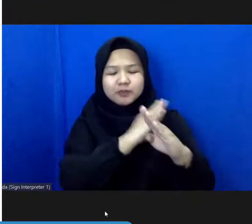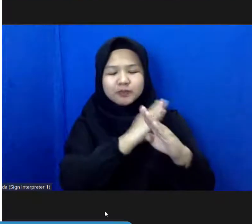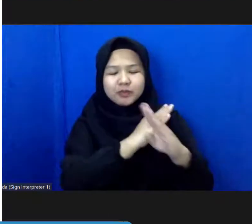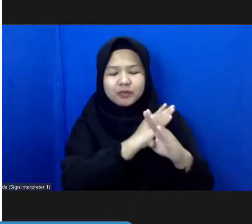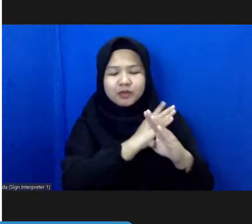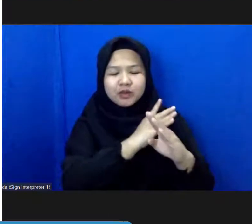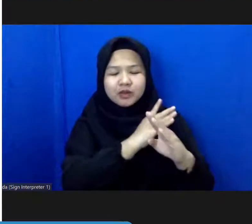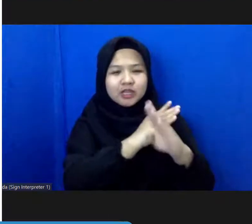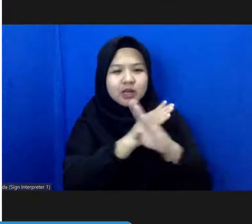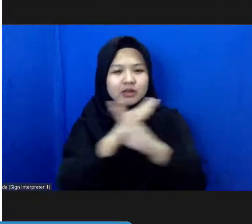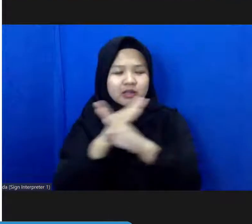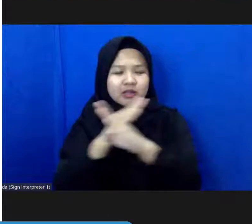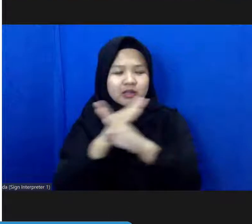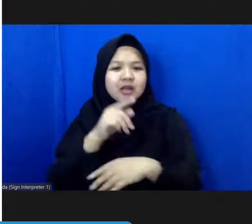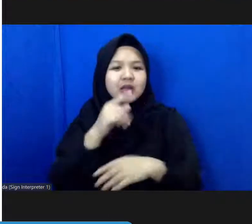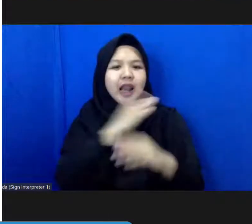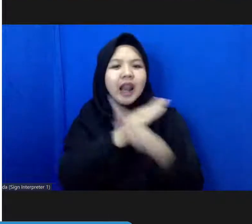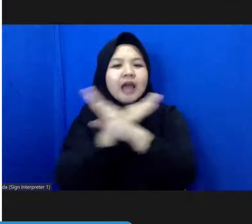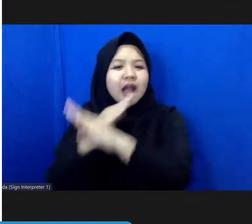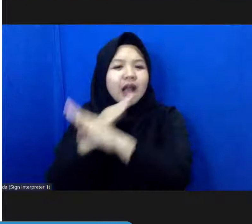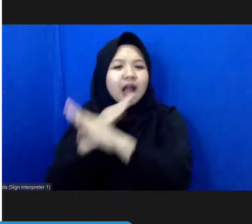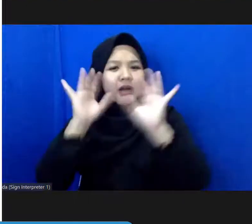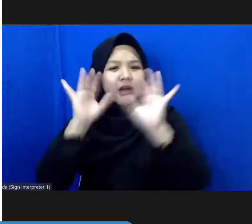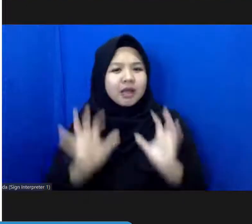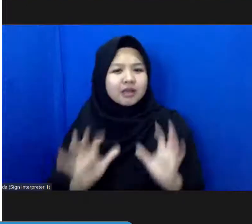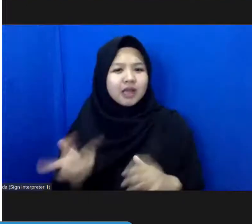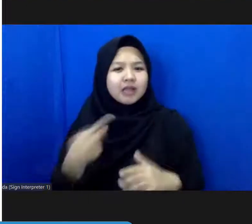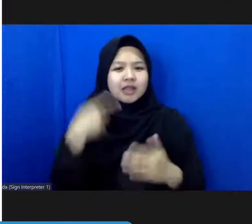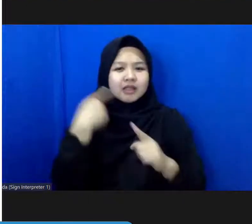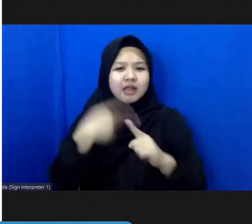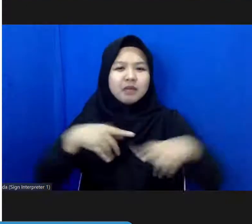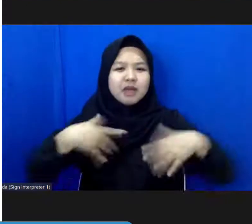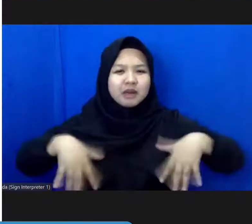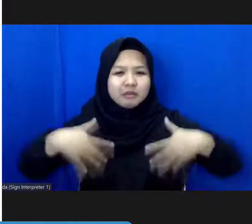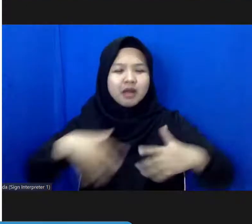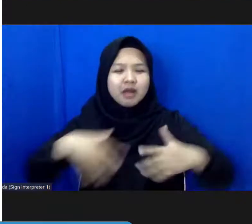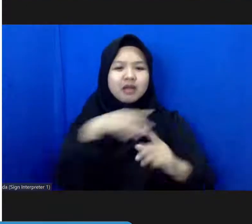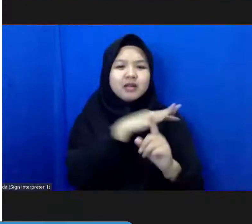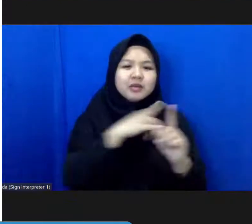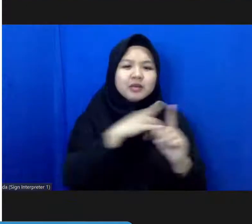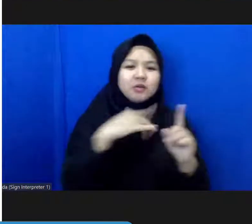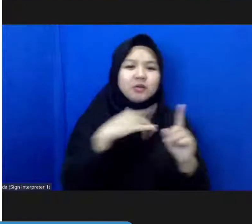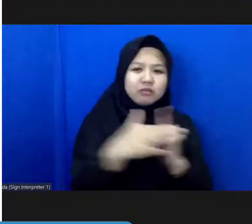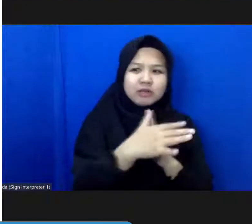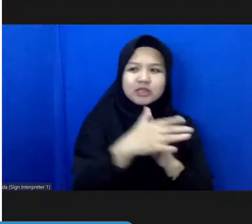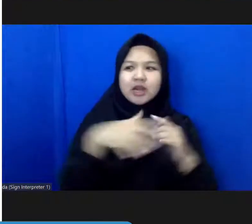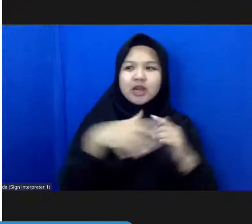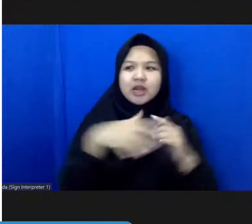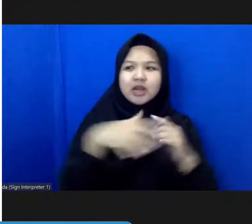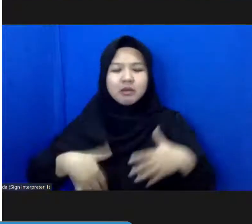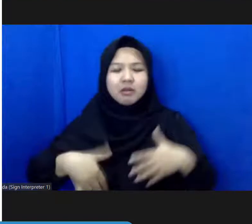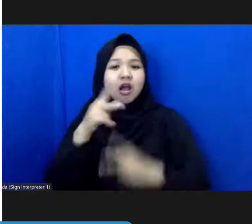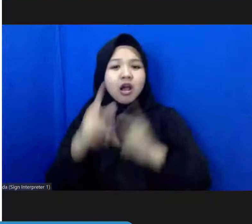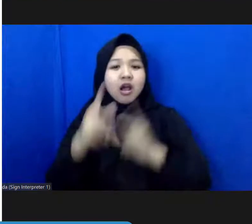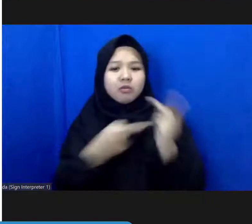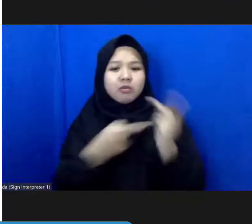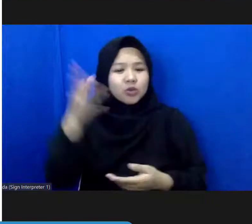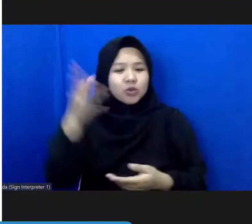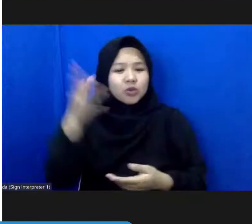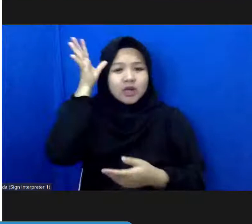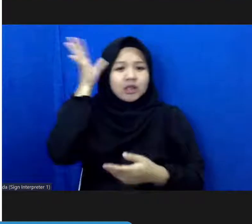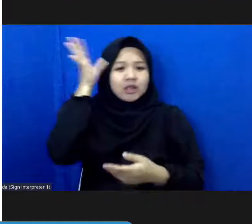And so, which gives more weight on the role of the community, because if they would know what to do,